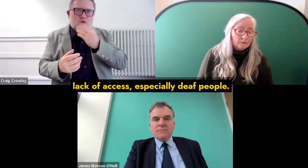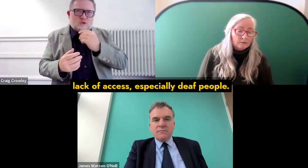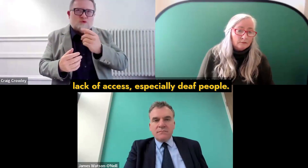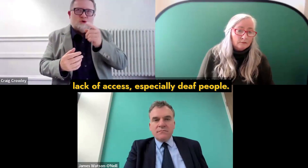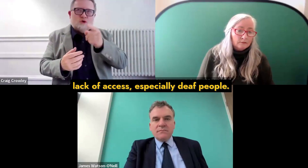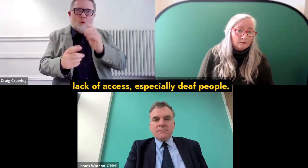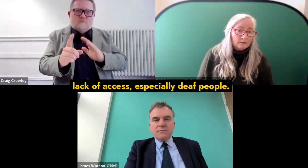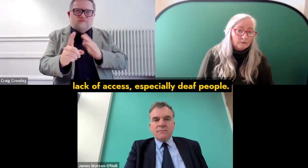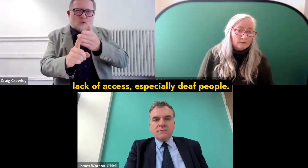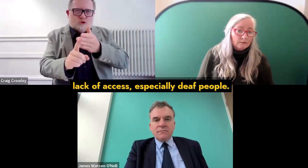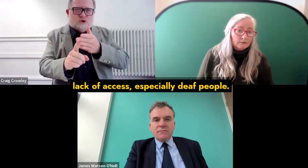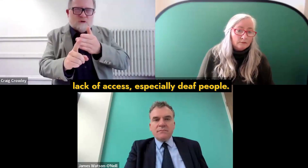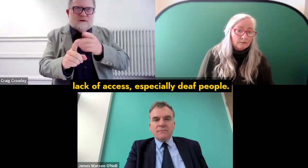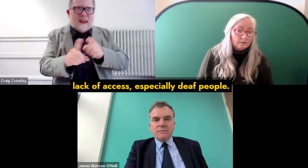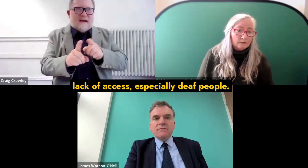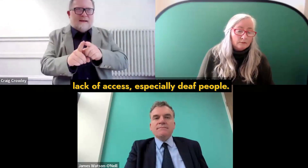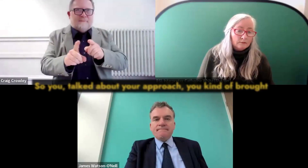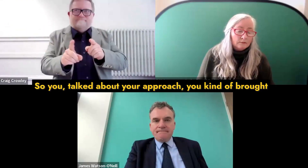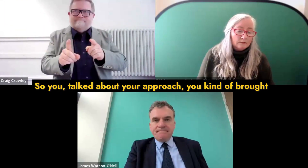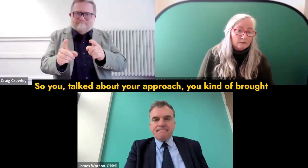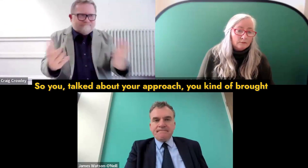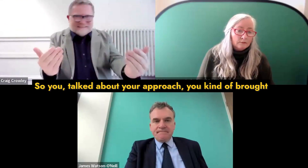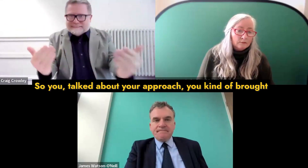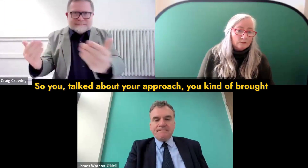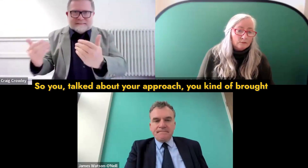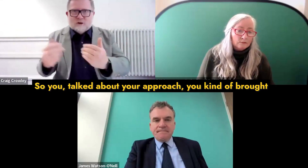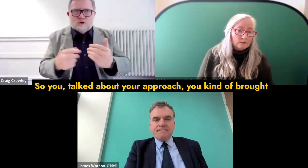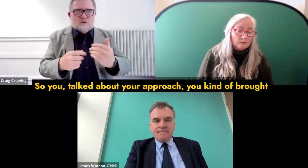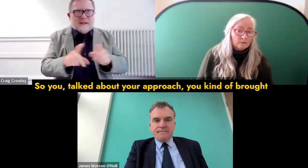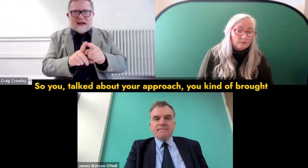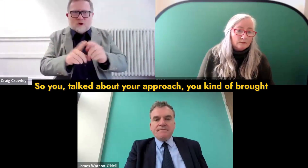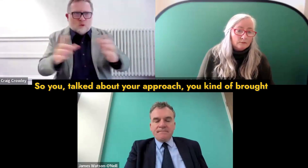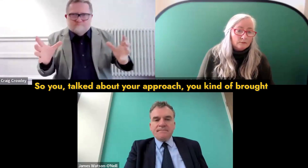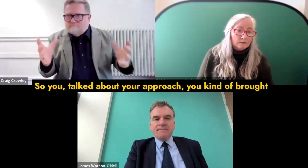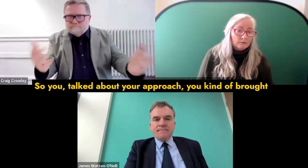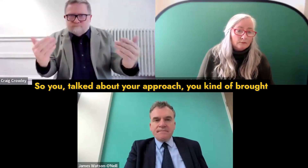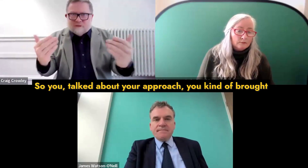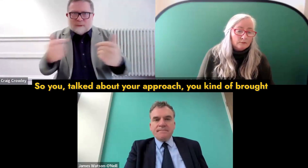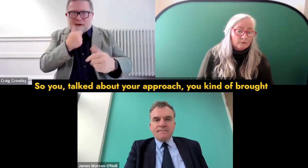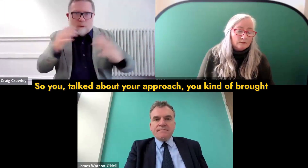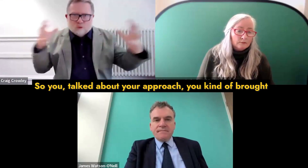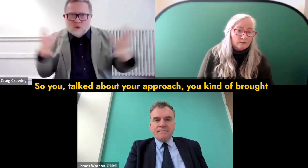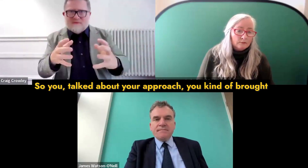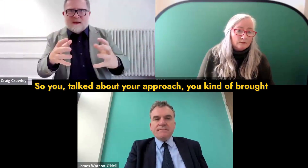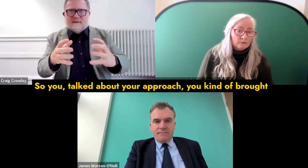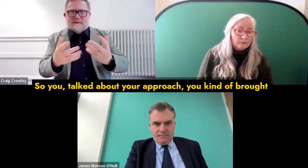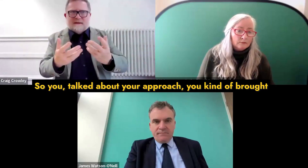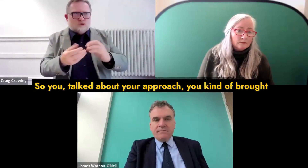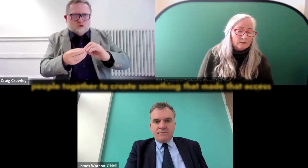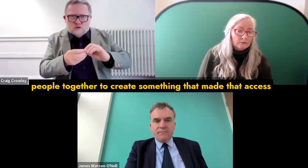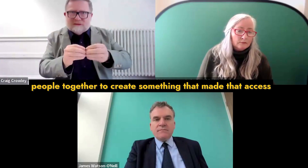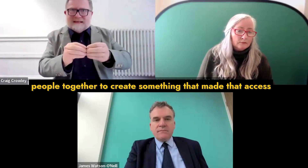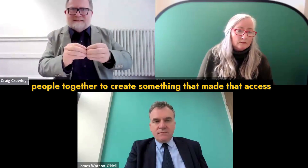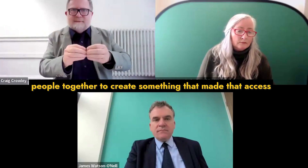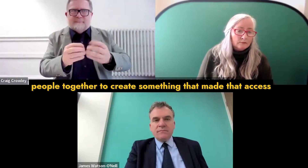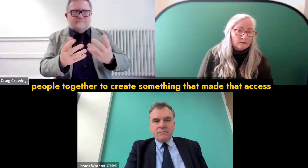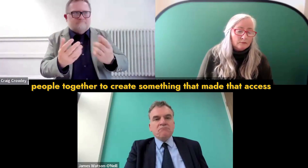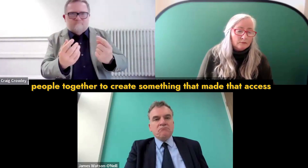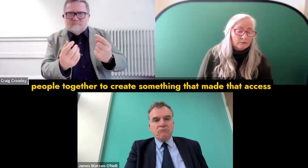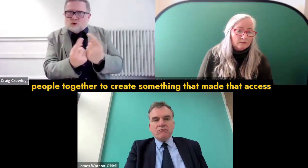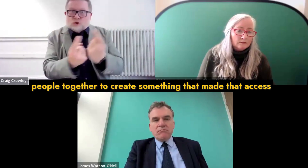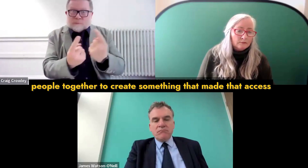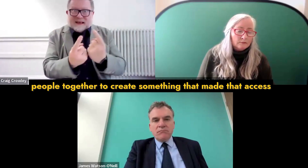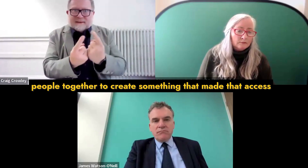of access, especially deaf people. So you talked about your approach. You kind of brought people